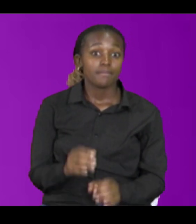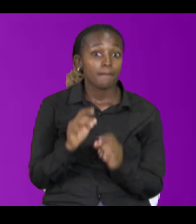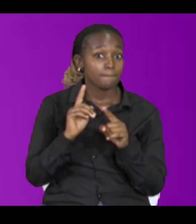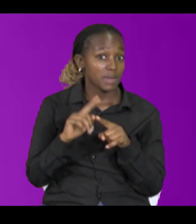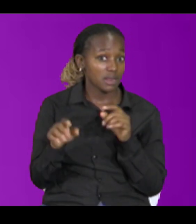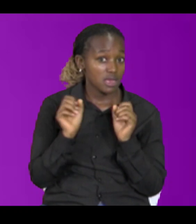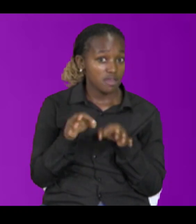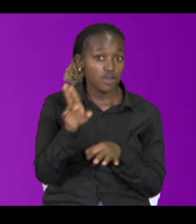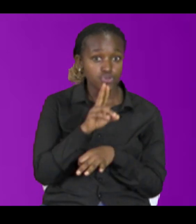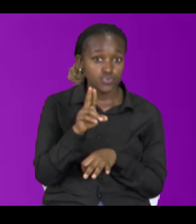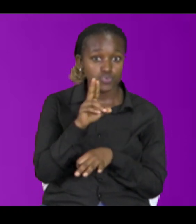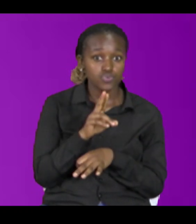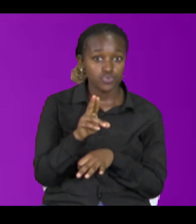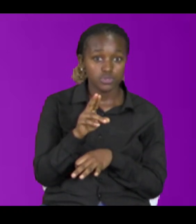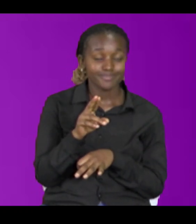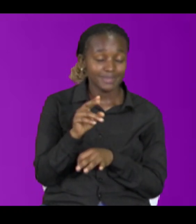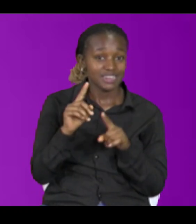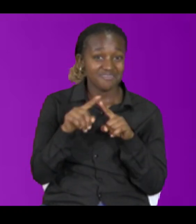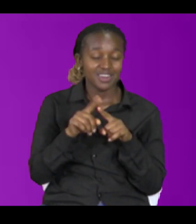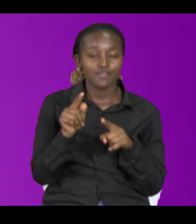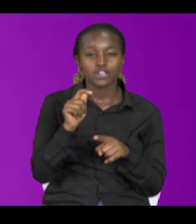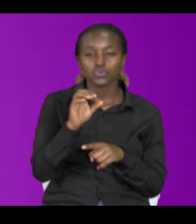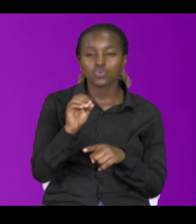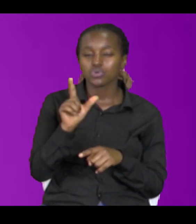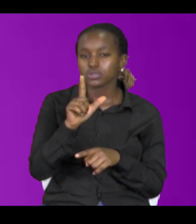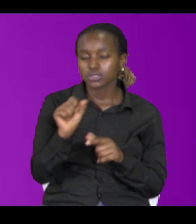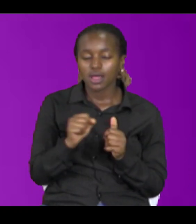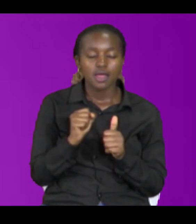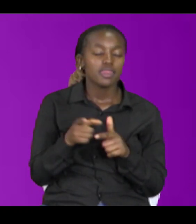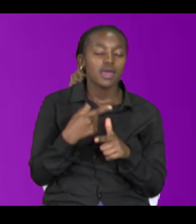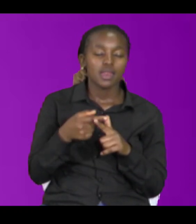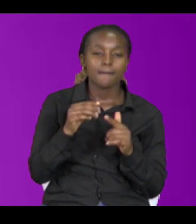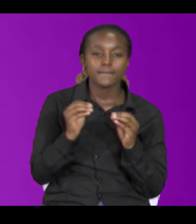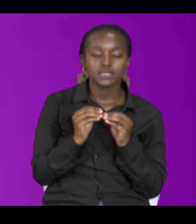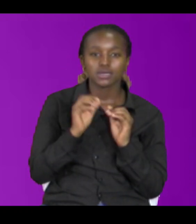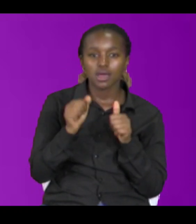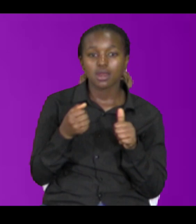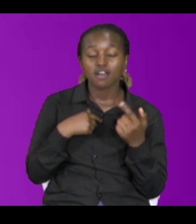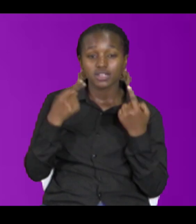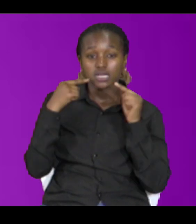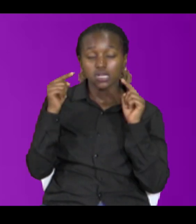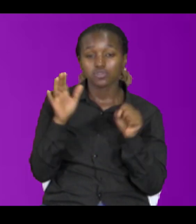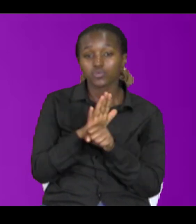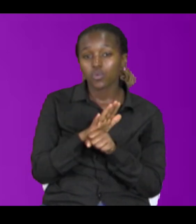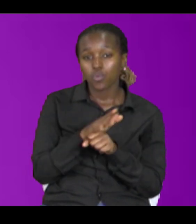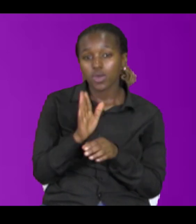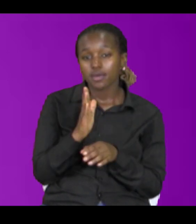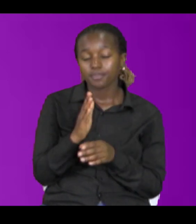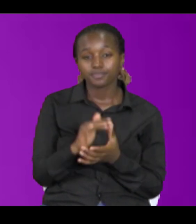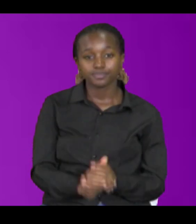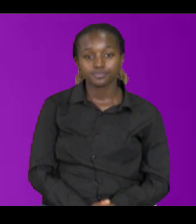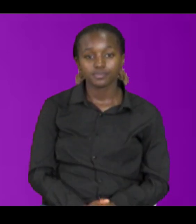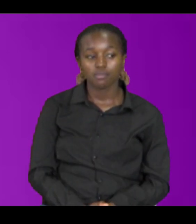using those tools, we can hold our meetings successful, we discuss what we need to